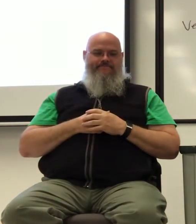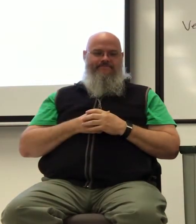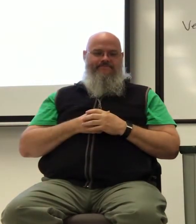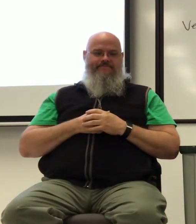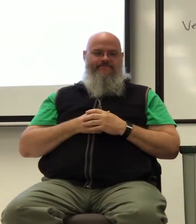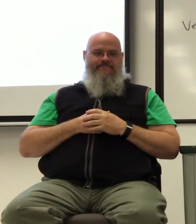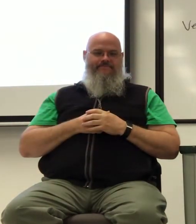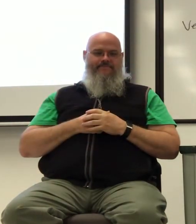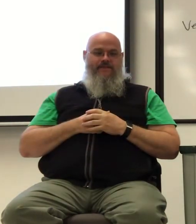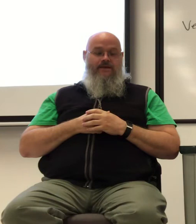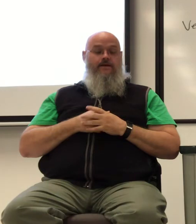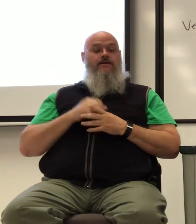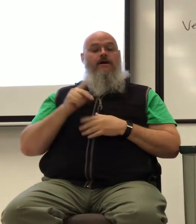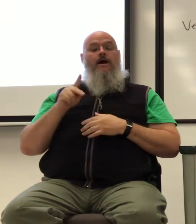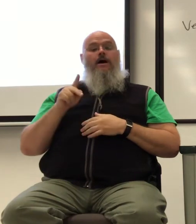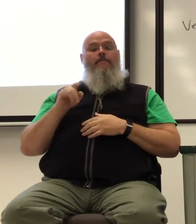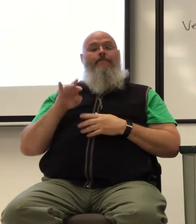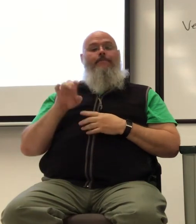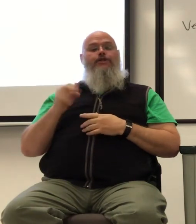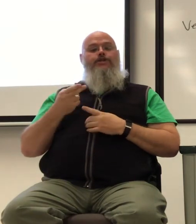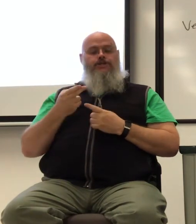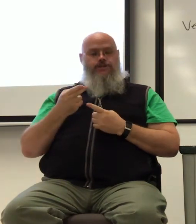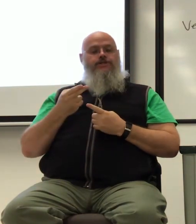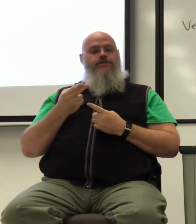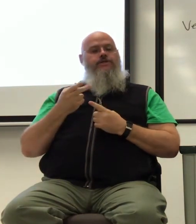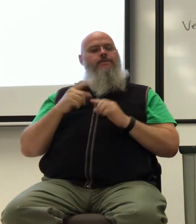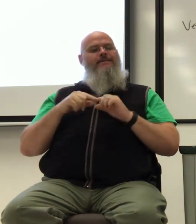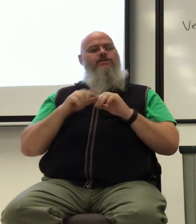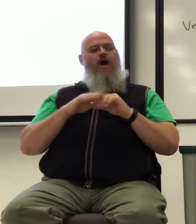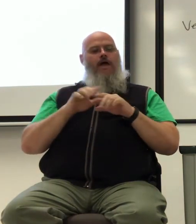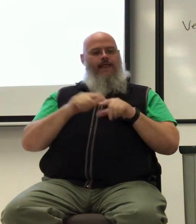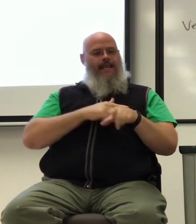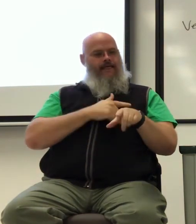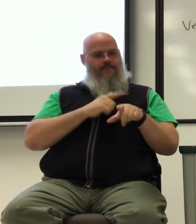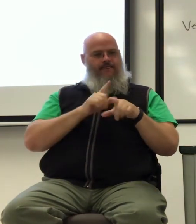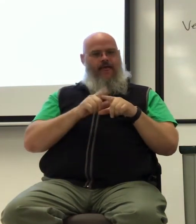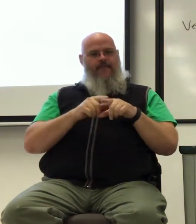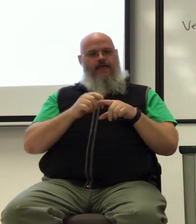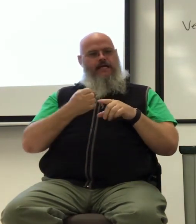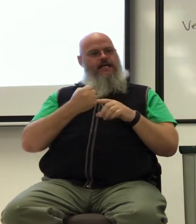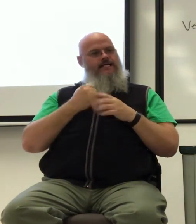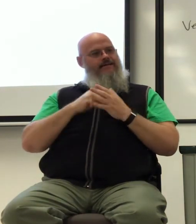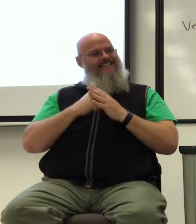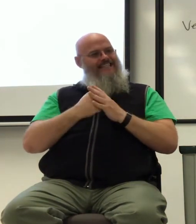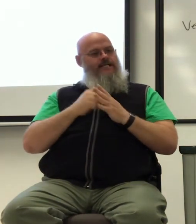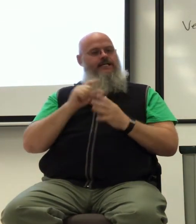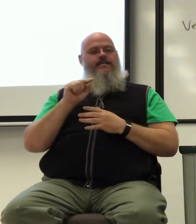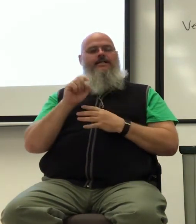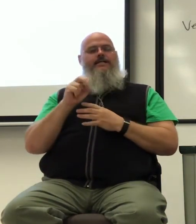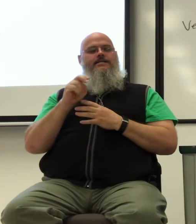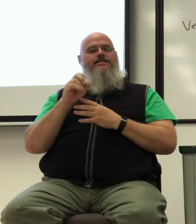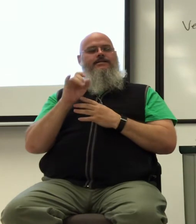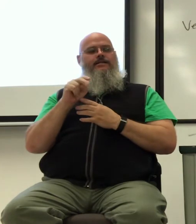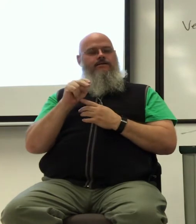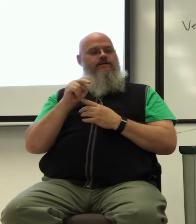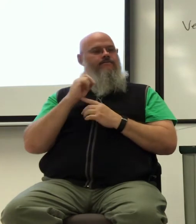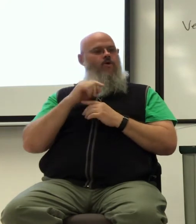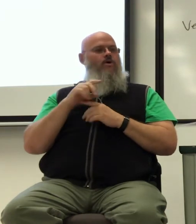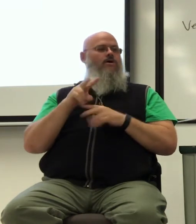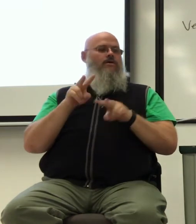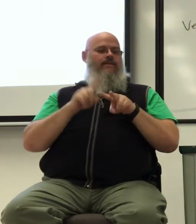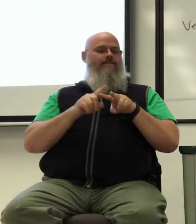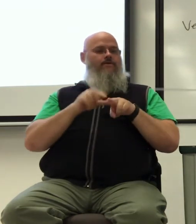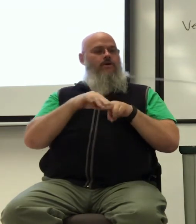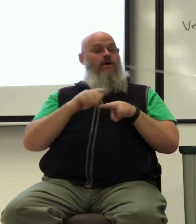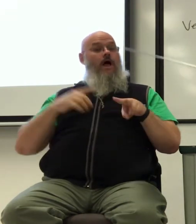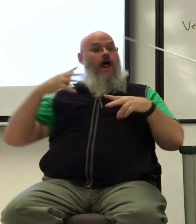Let's see here. All right, so pitch is determined by the length and tension of the vocal cords, and loudness is the force